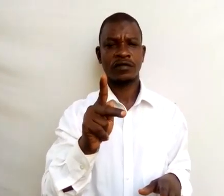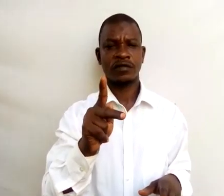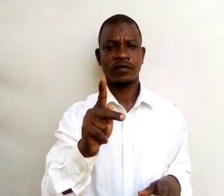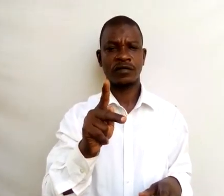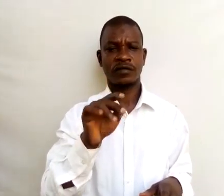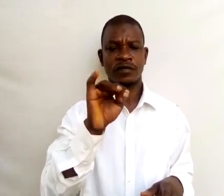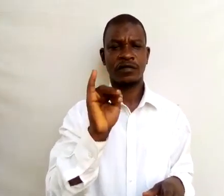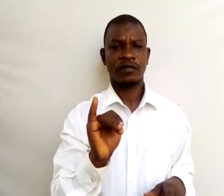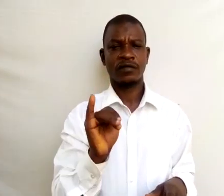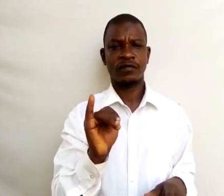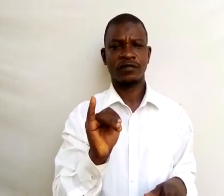I.